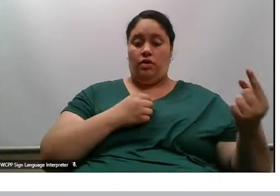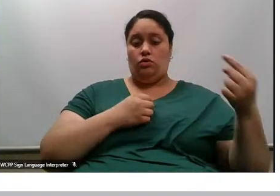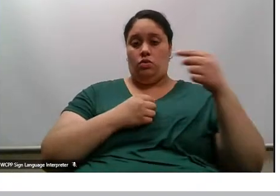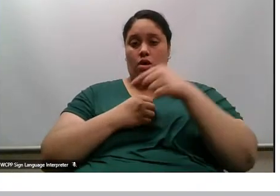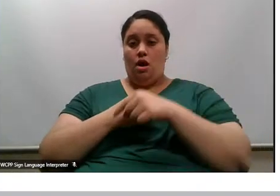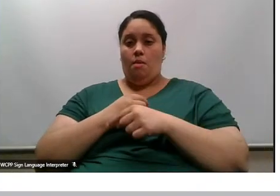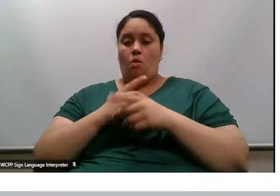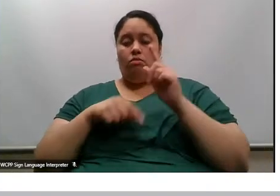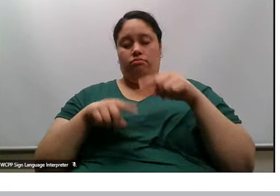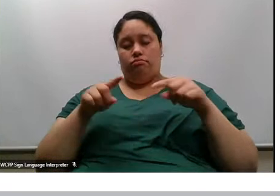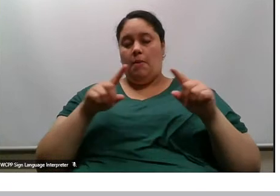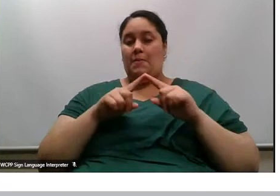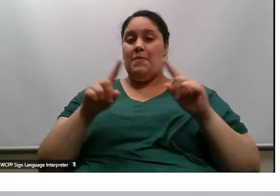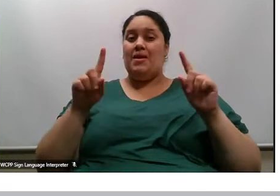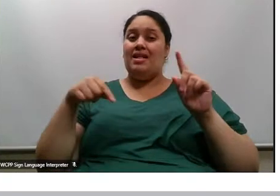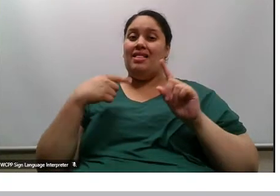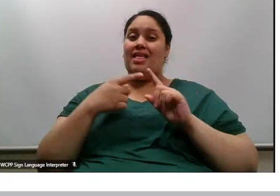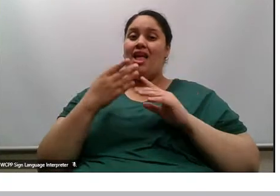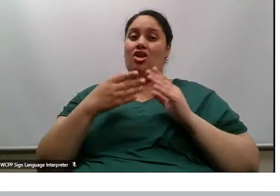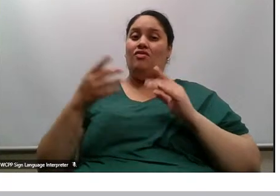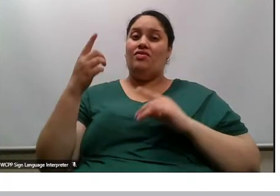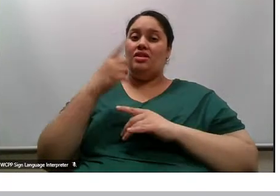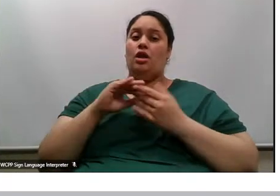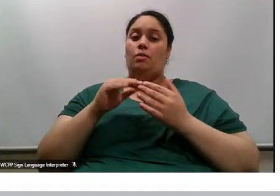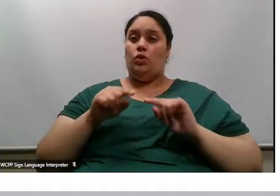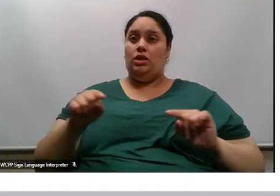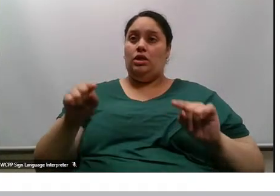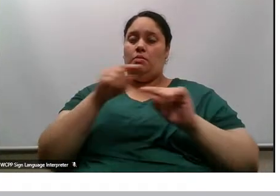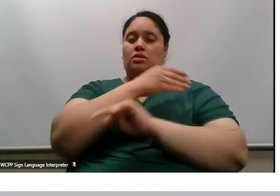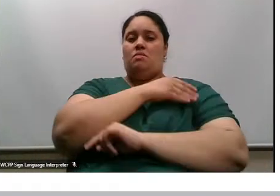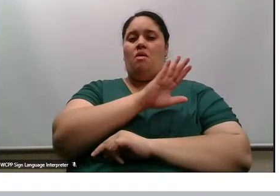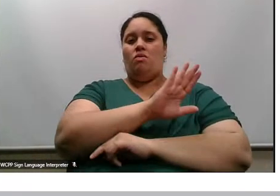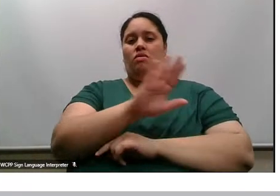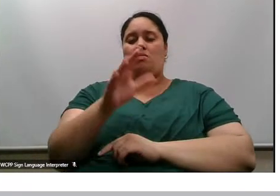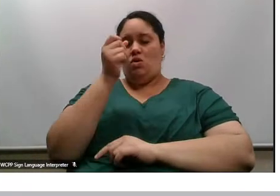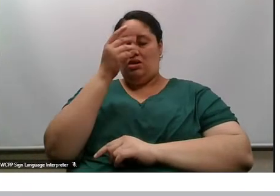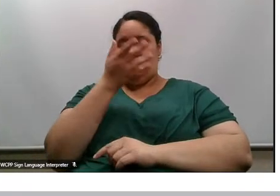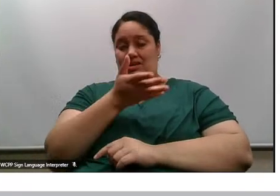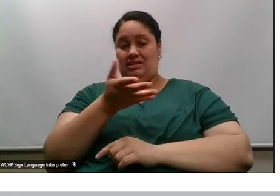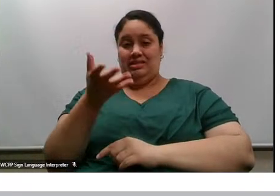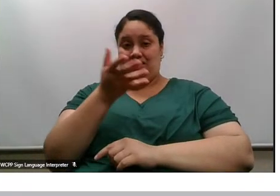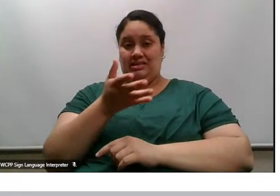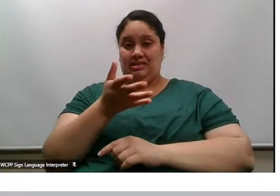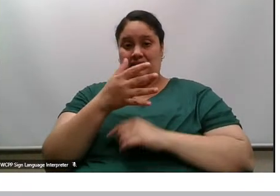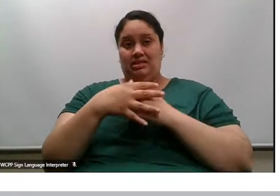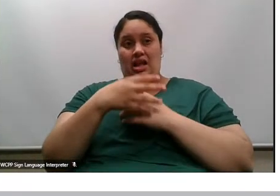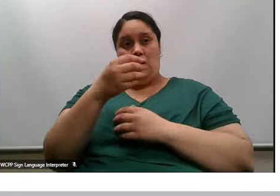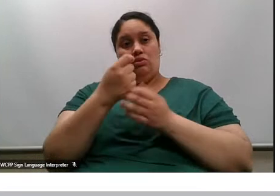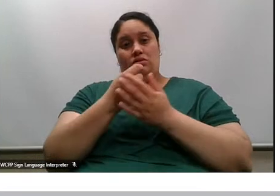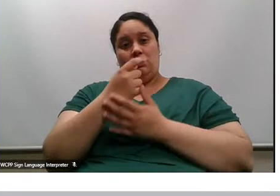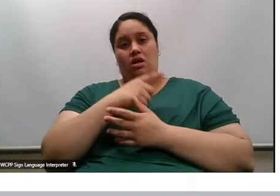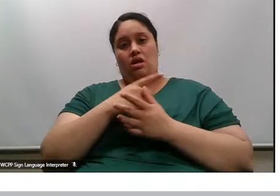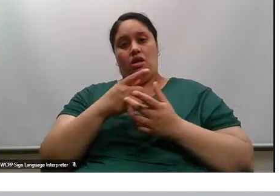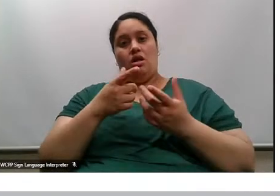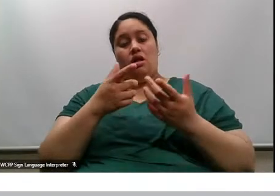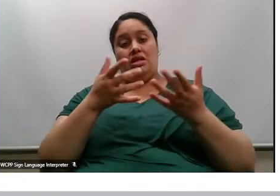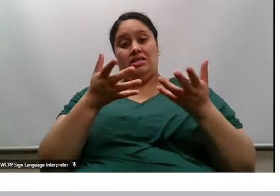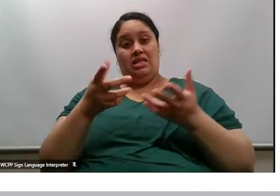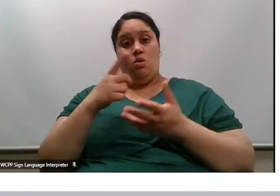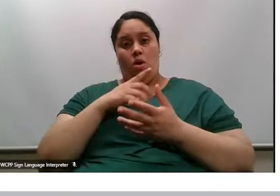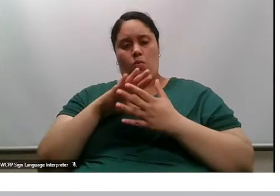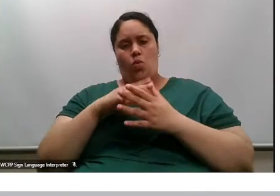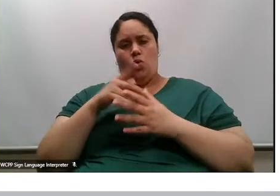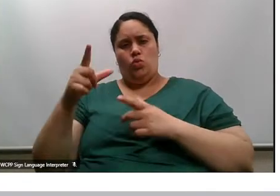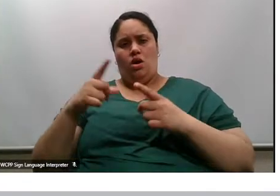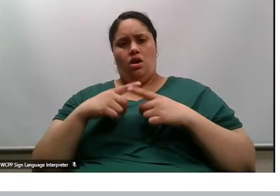But ultimately, communities must be empowered to understand that these outlets exist because they allow them. So